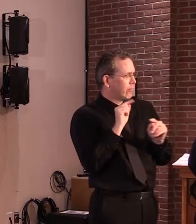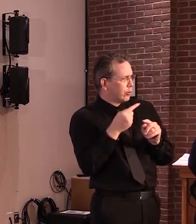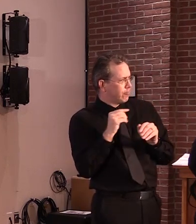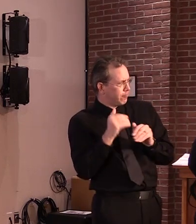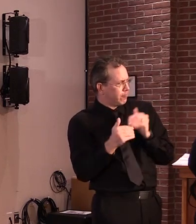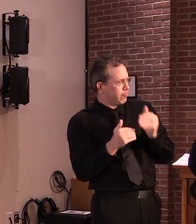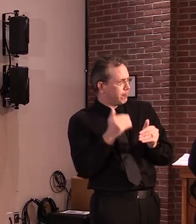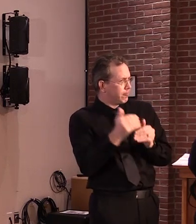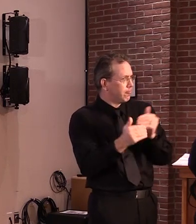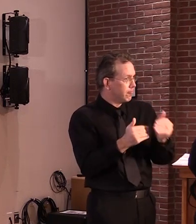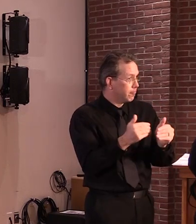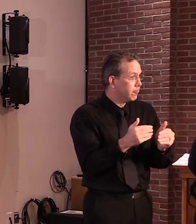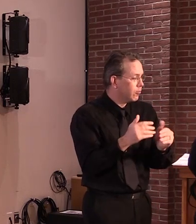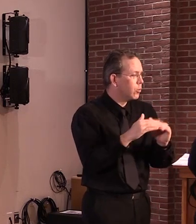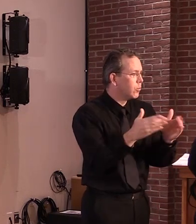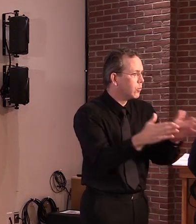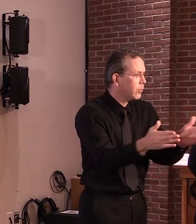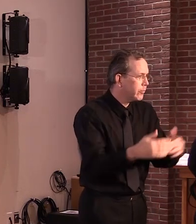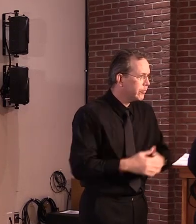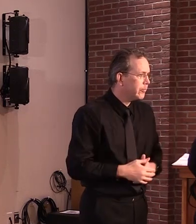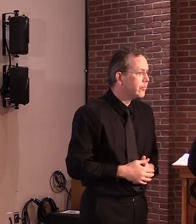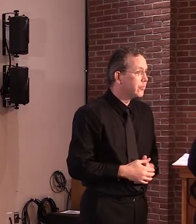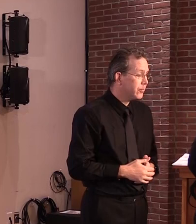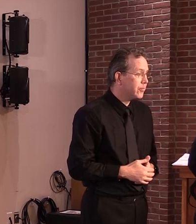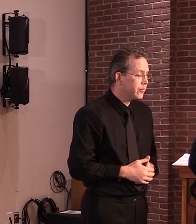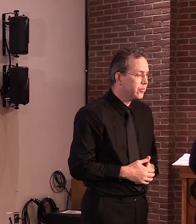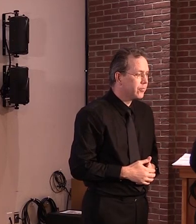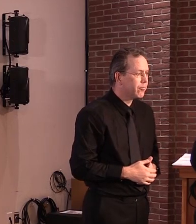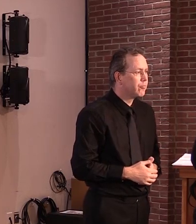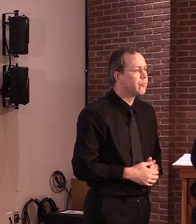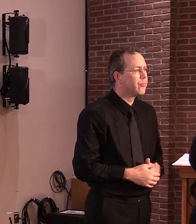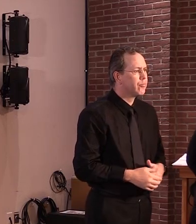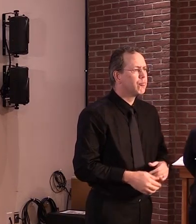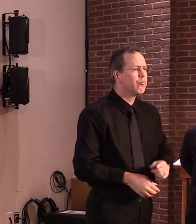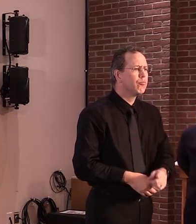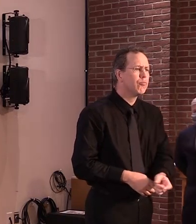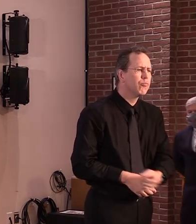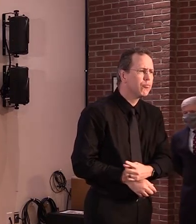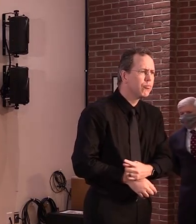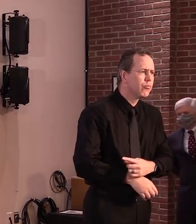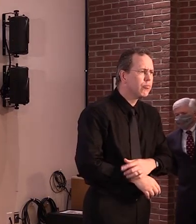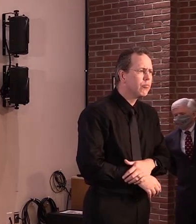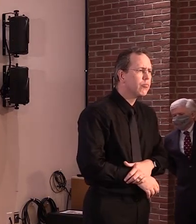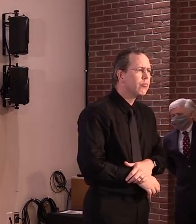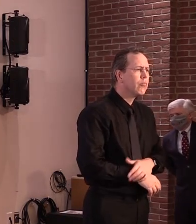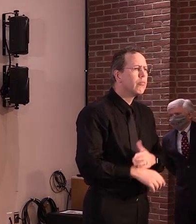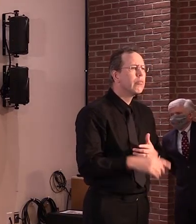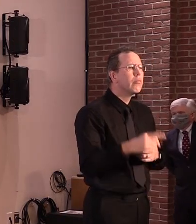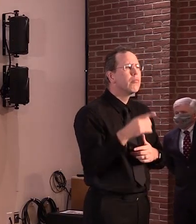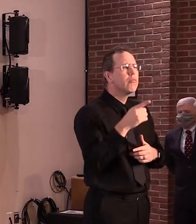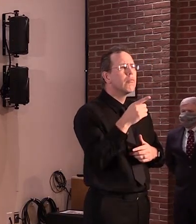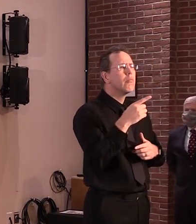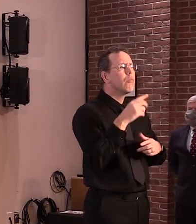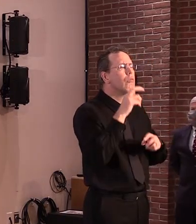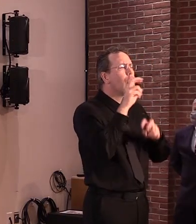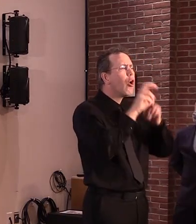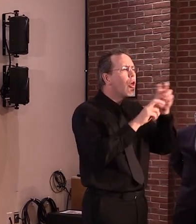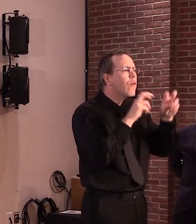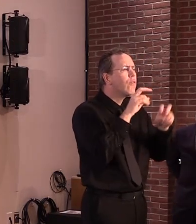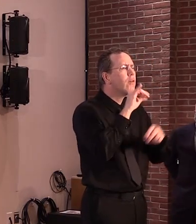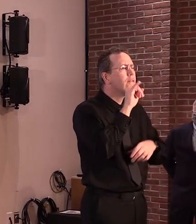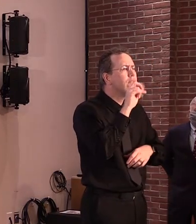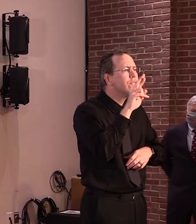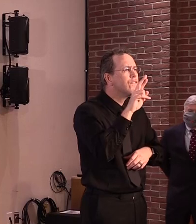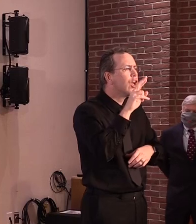Kind of a follow-up to this then, the fairs and festivals, you know, we didn't feel comfortable enough that the numbers were going to look good this summer